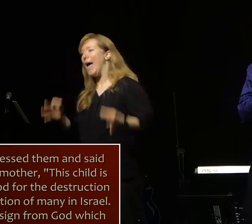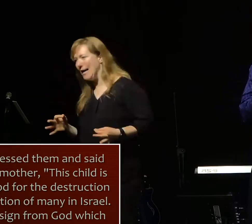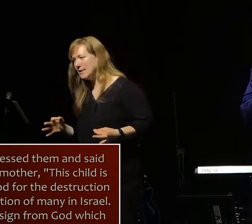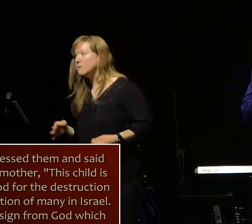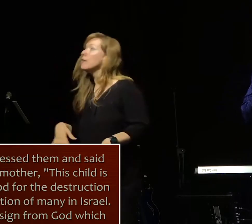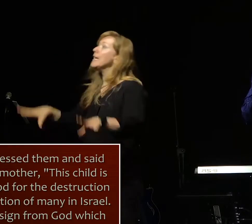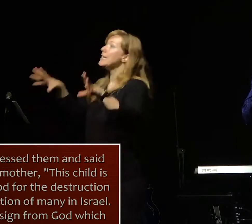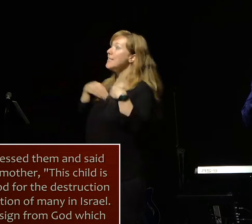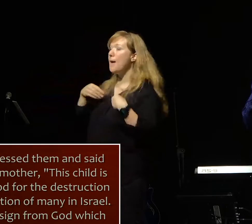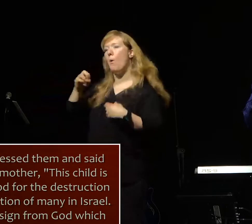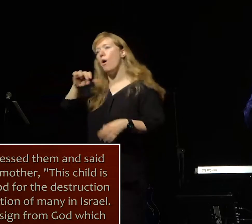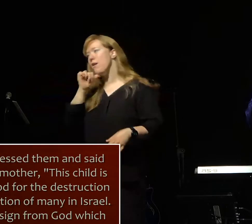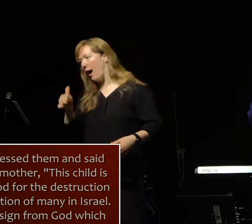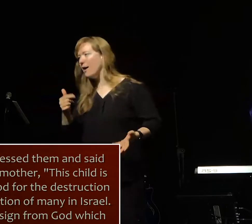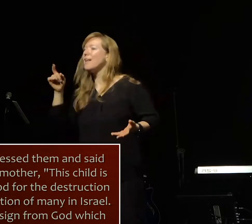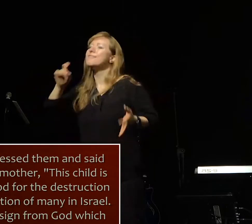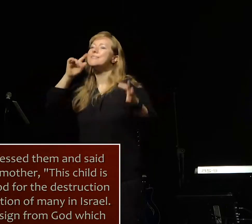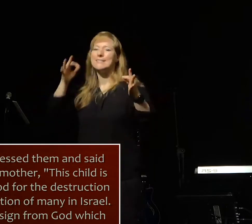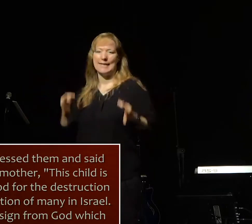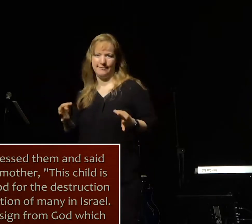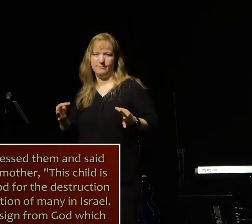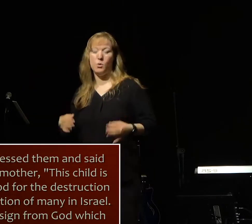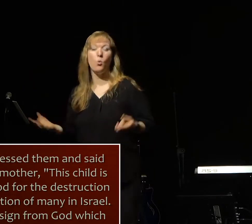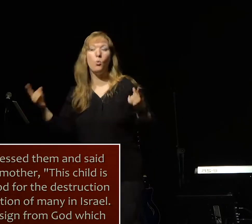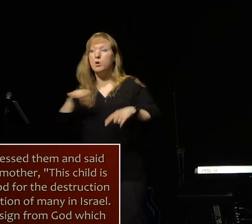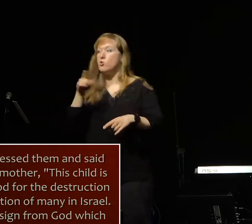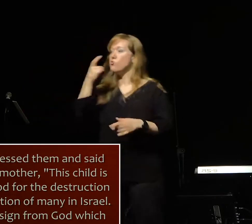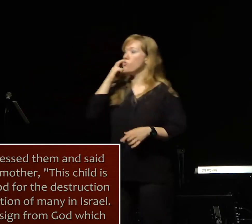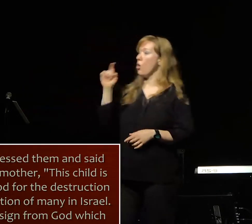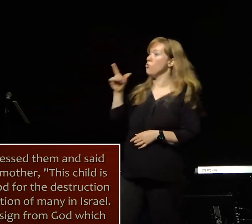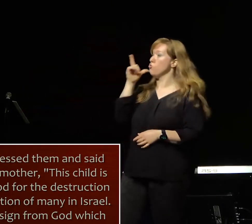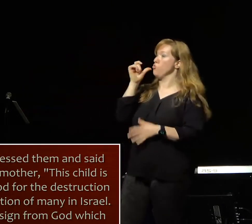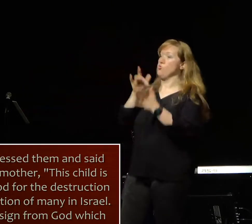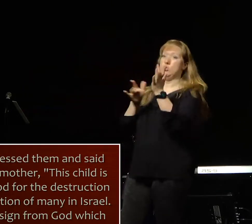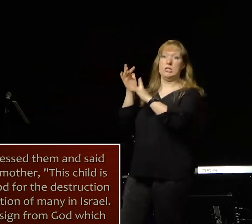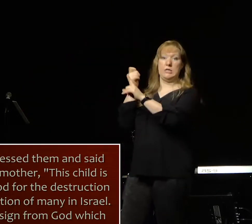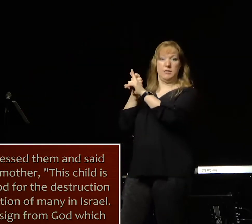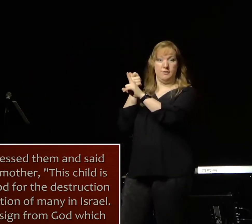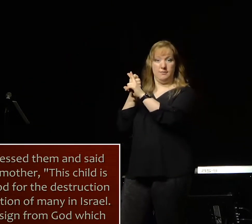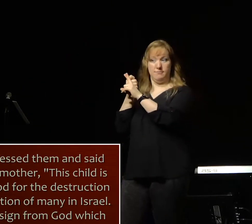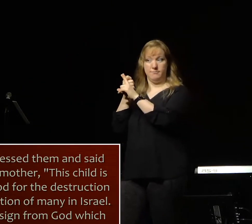You see, when you realize who Jesus is,